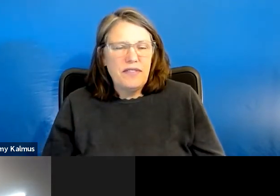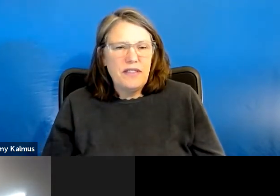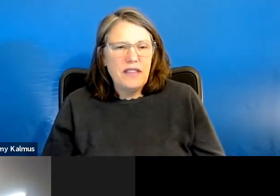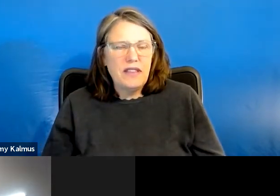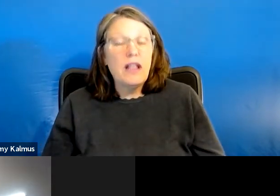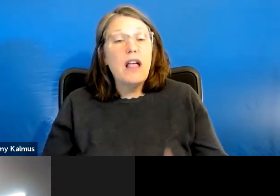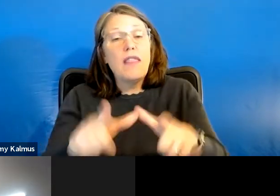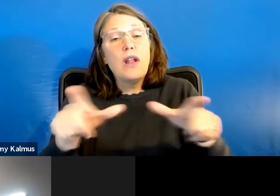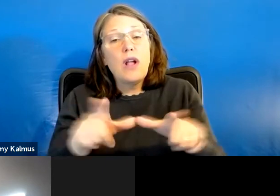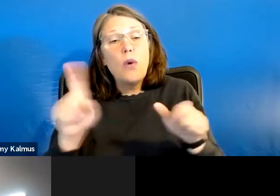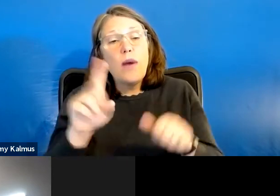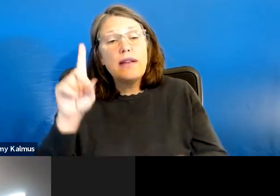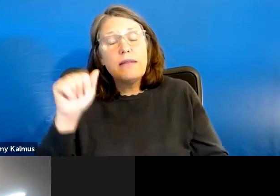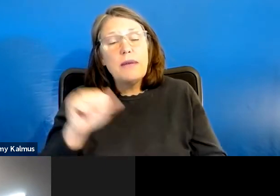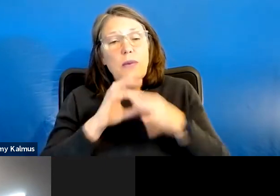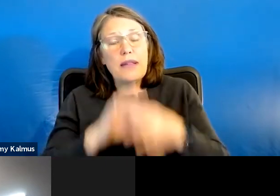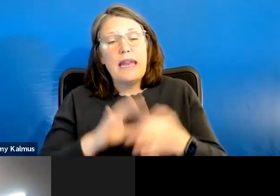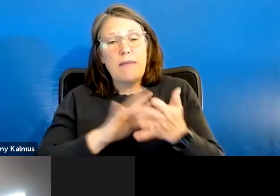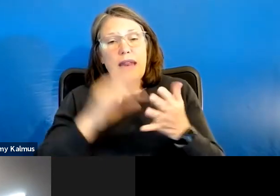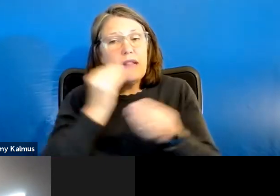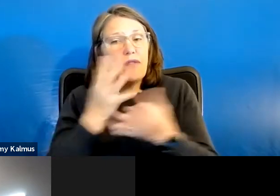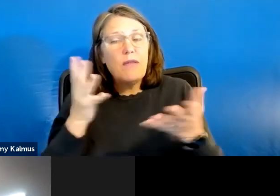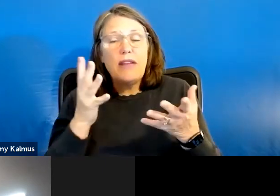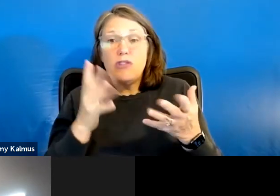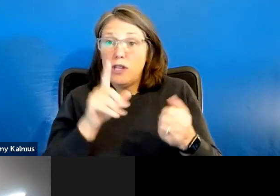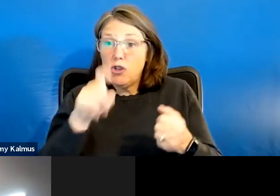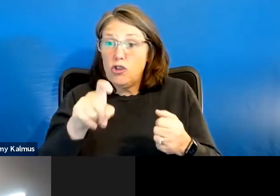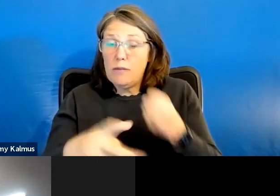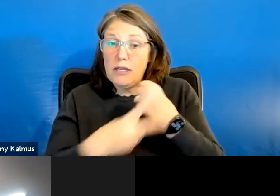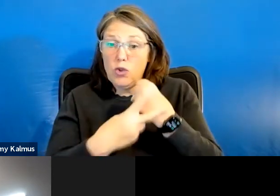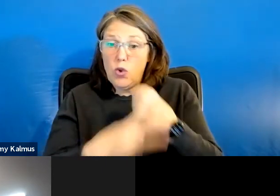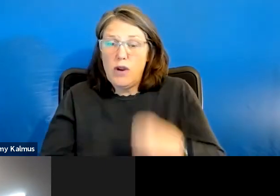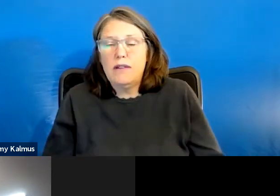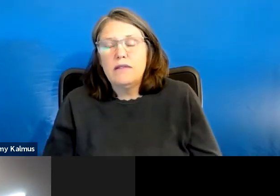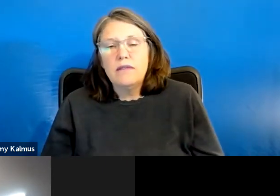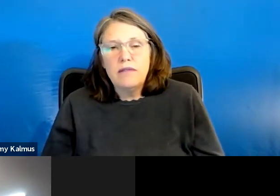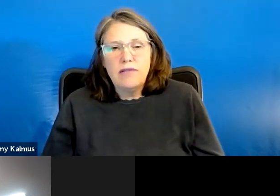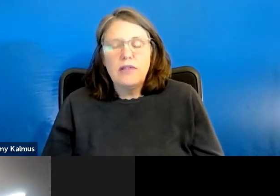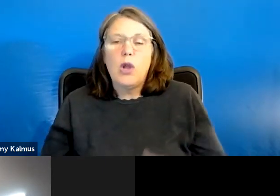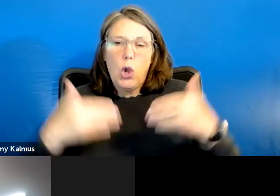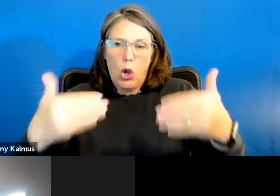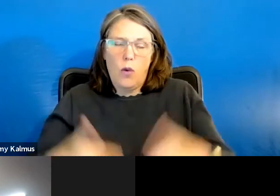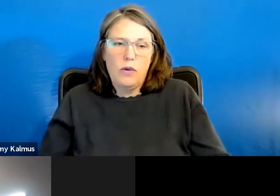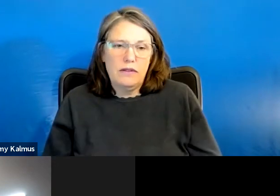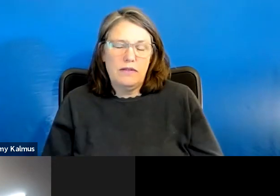The location where disability related medical information is to be stored. Go. All